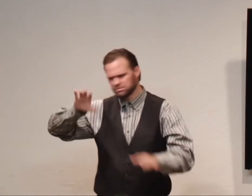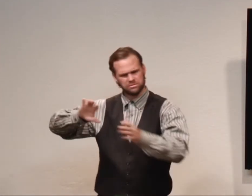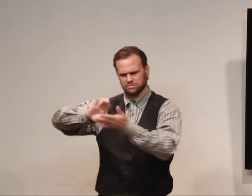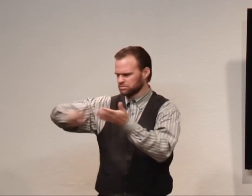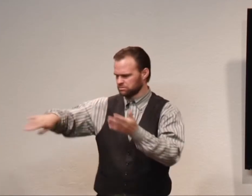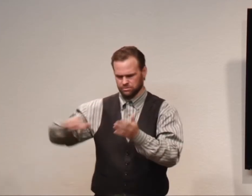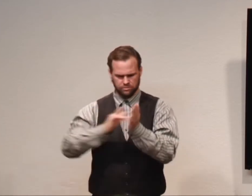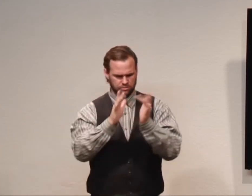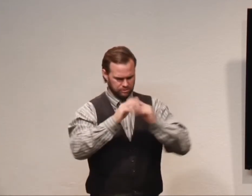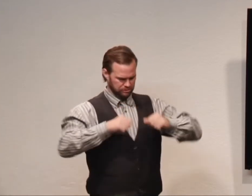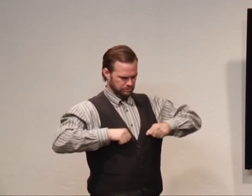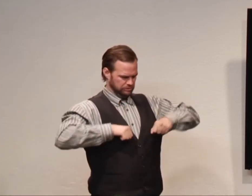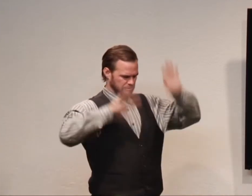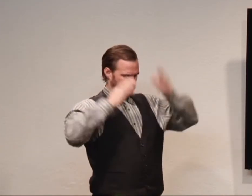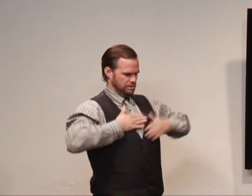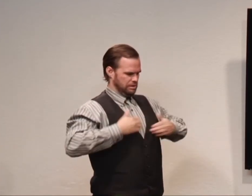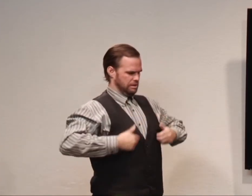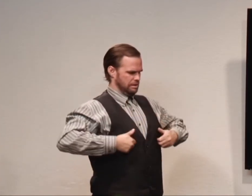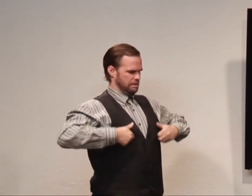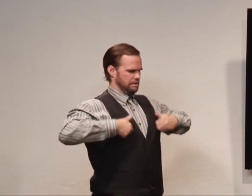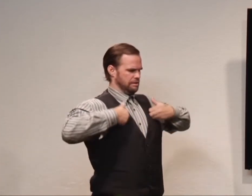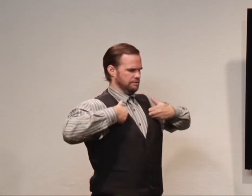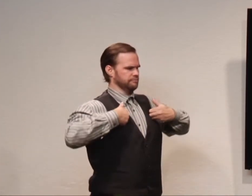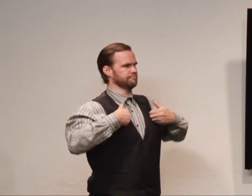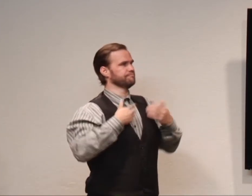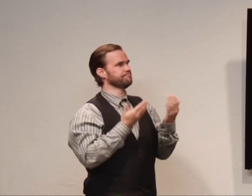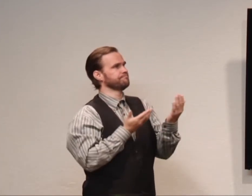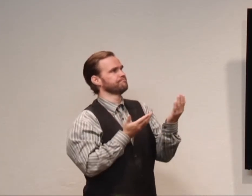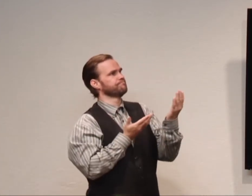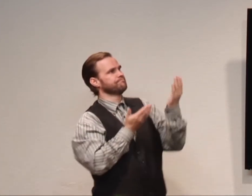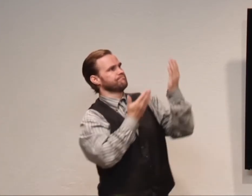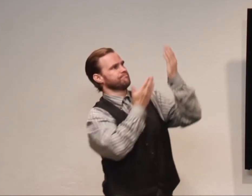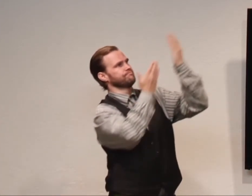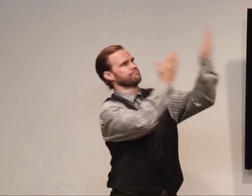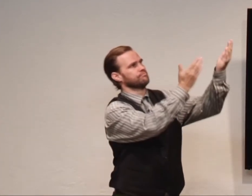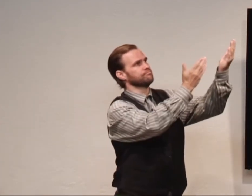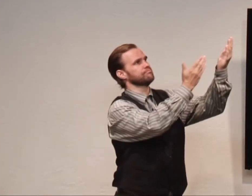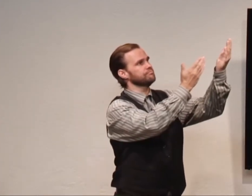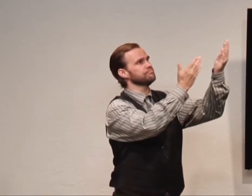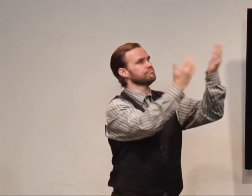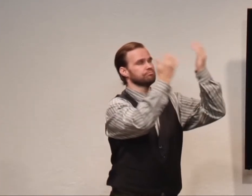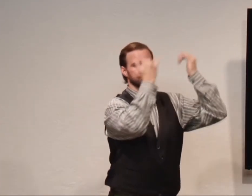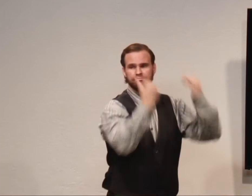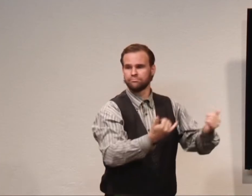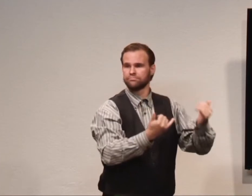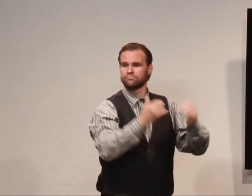He doesn't need the blood of goats or bulls, but he sacrificed himself on the cross.